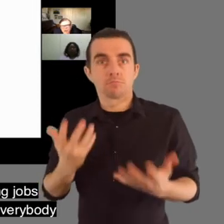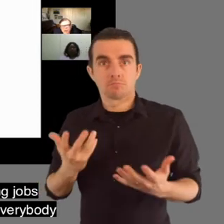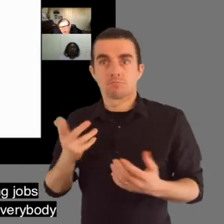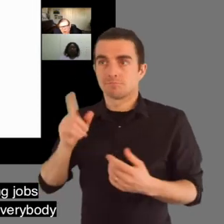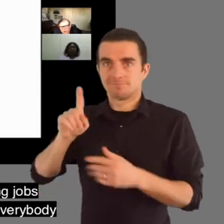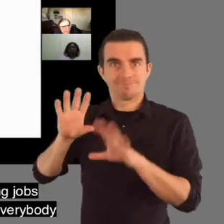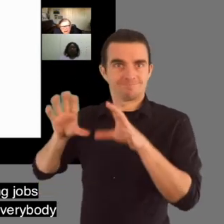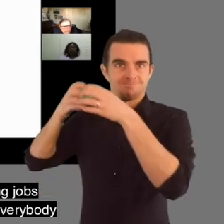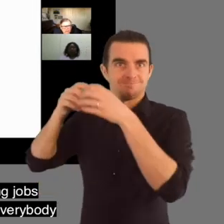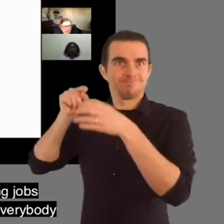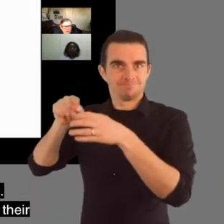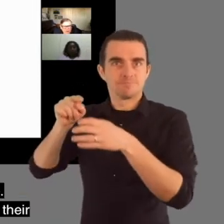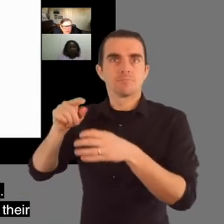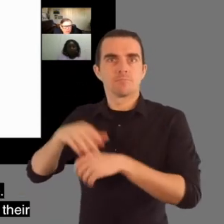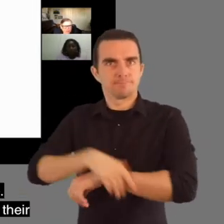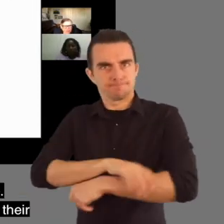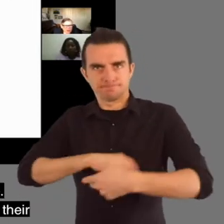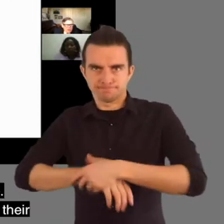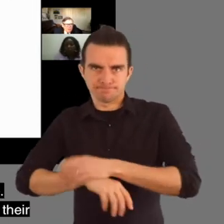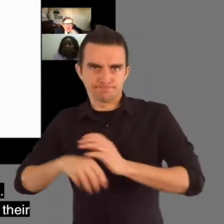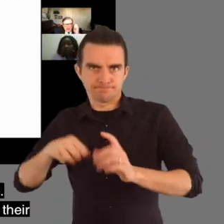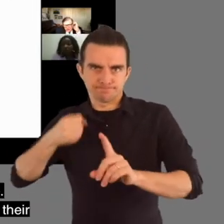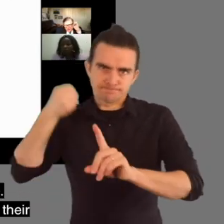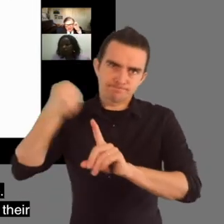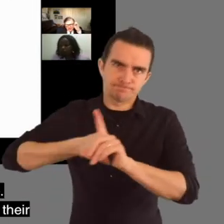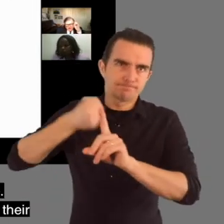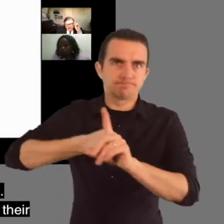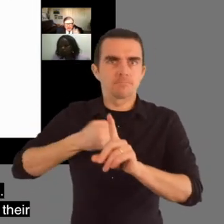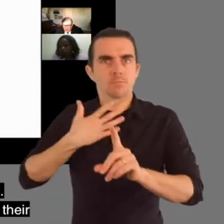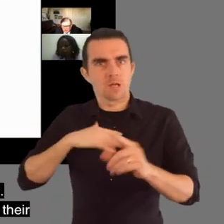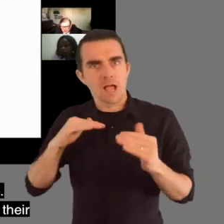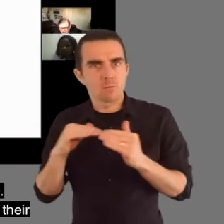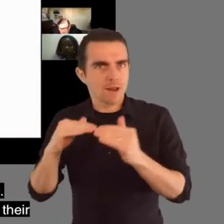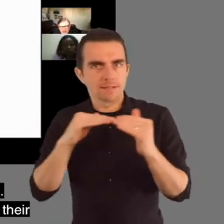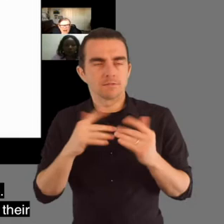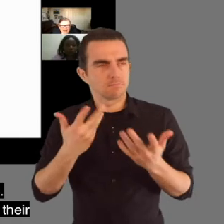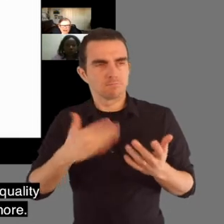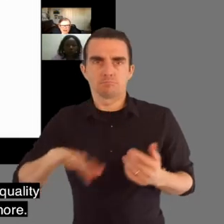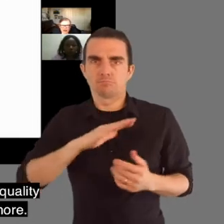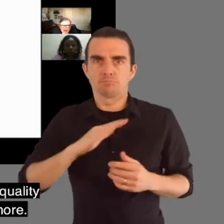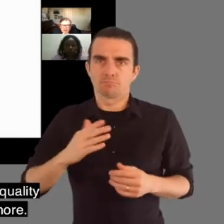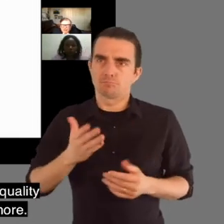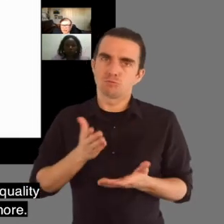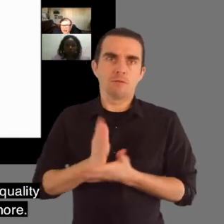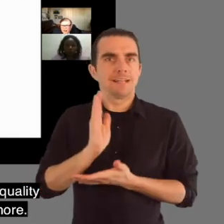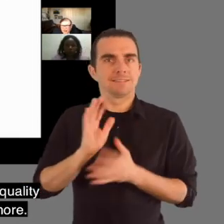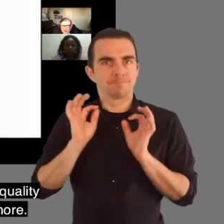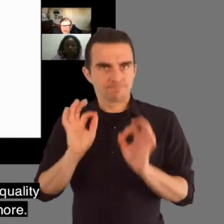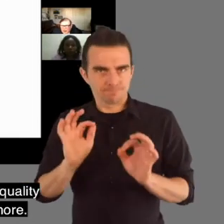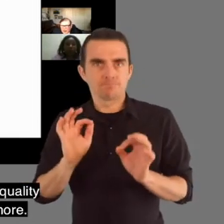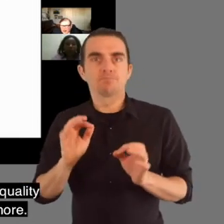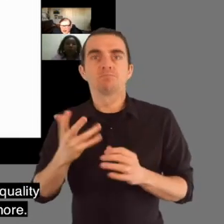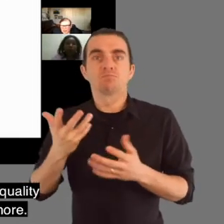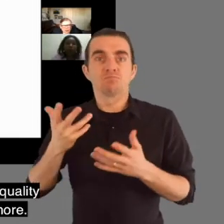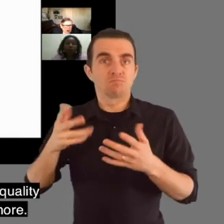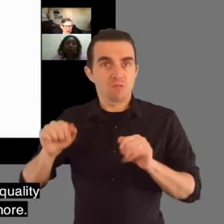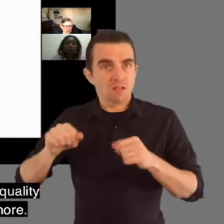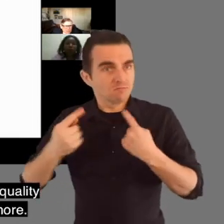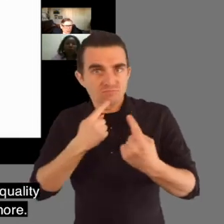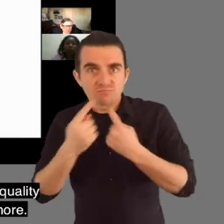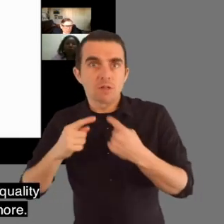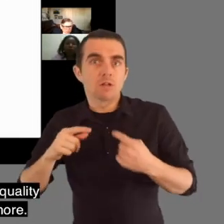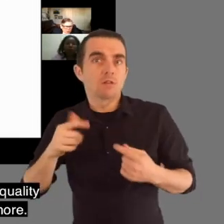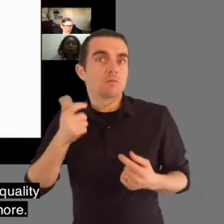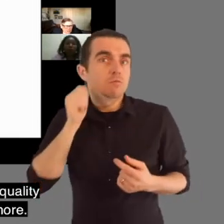provided work for everybody and support for everyone. These days, trade unions use their collective strength to fight for equality and equal